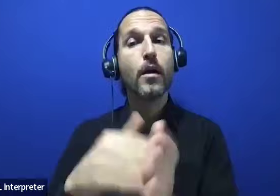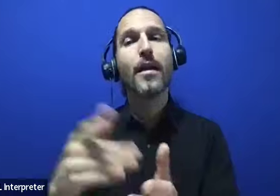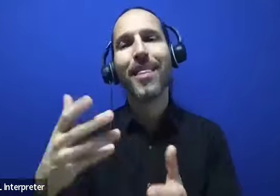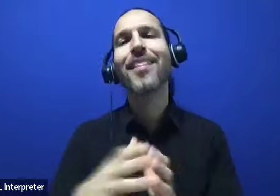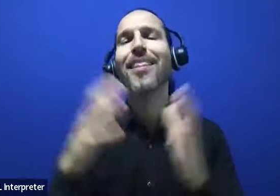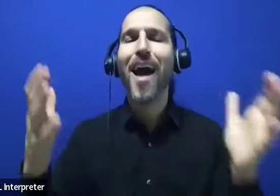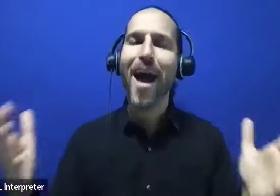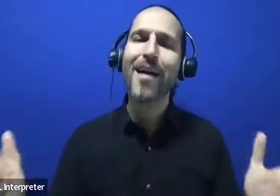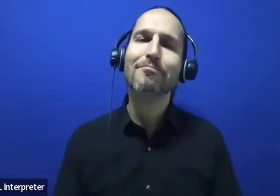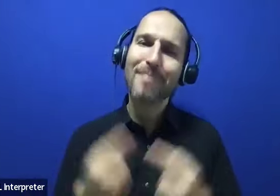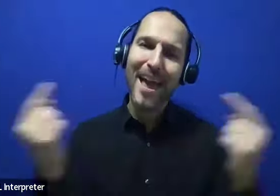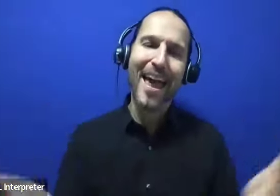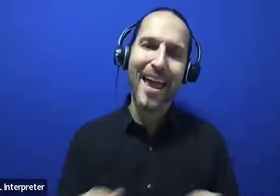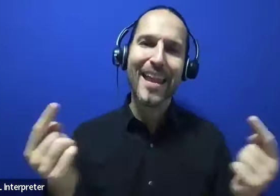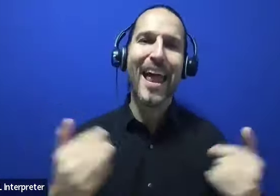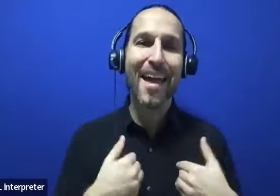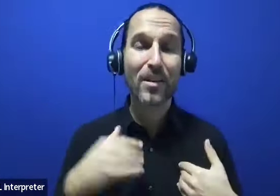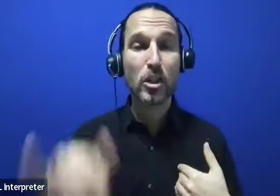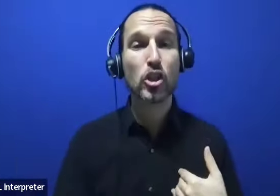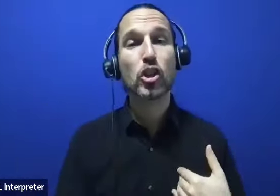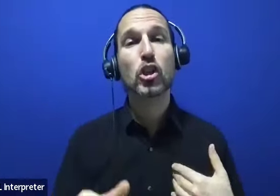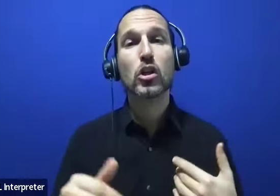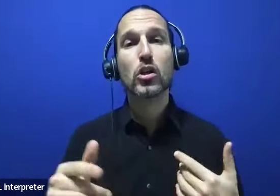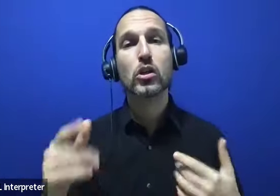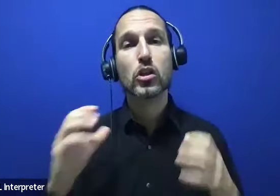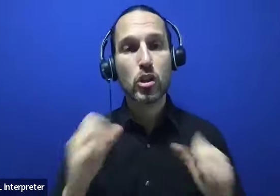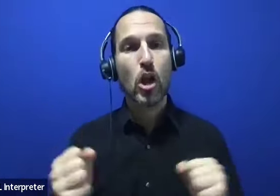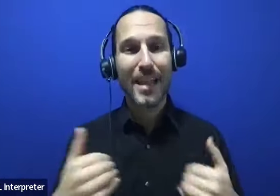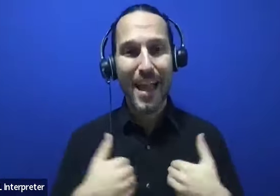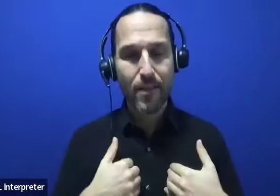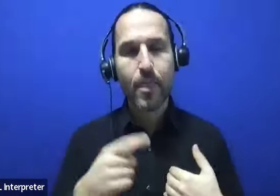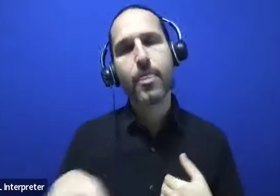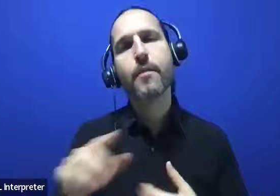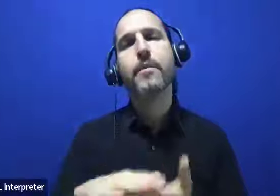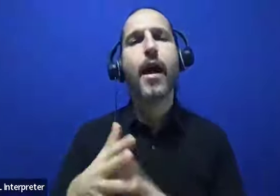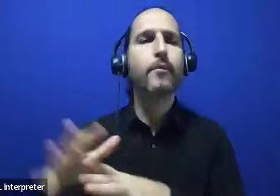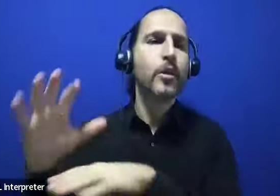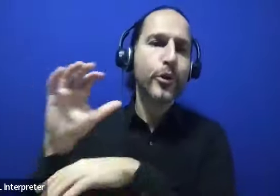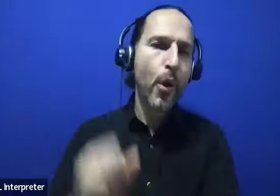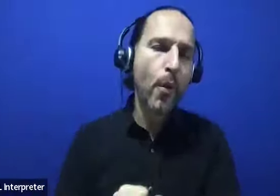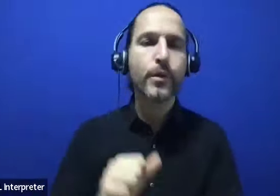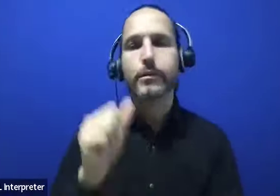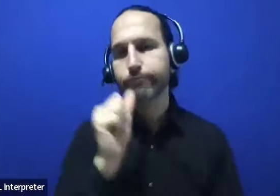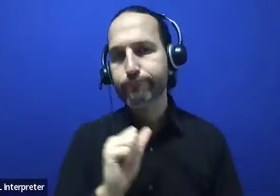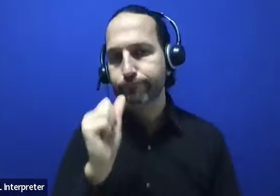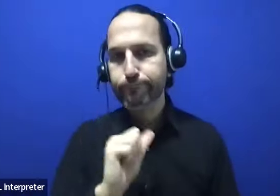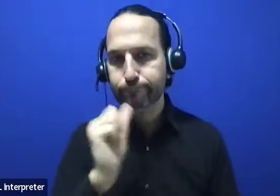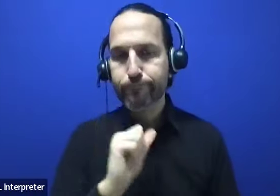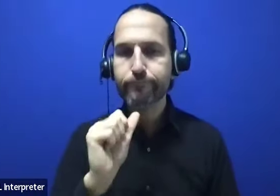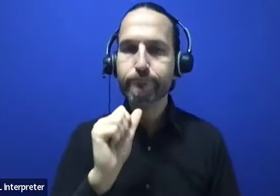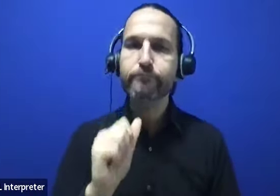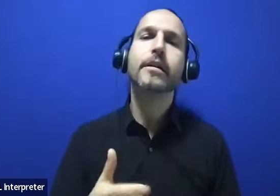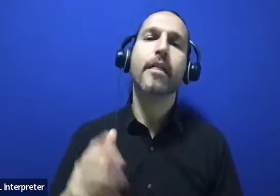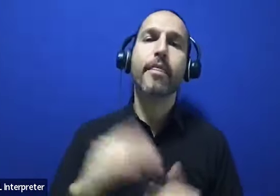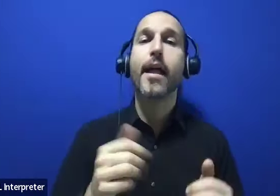much pain children with charge and adults with charge live with. They're used to it. They're good at it. They can manage pain better than most of us